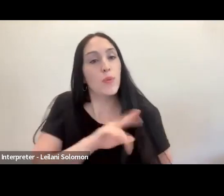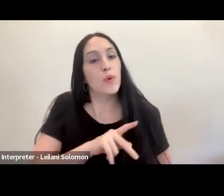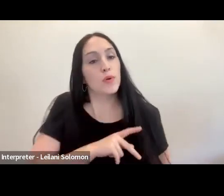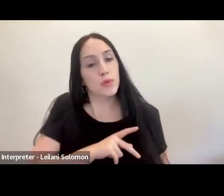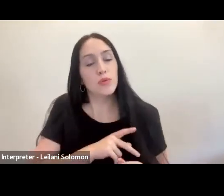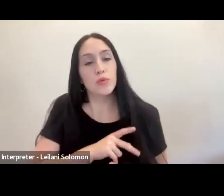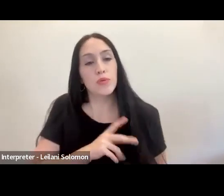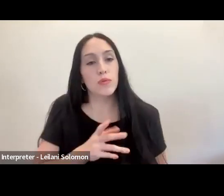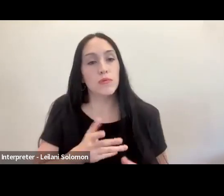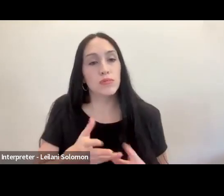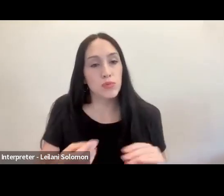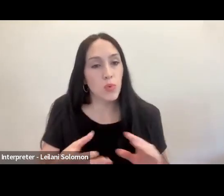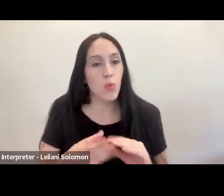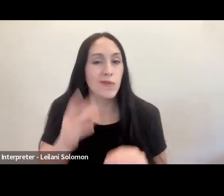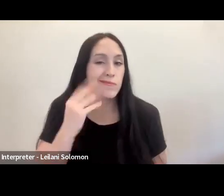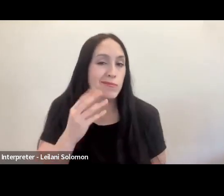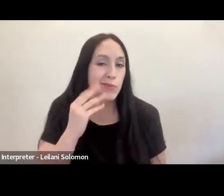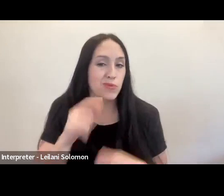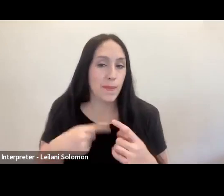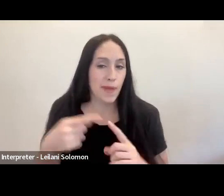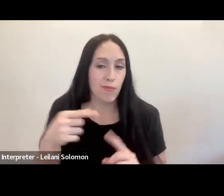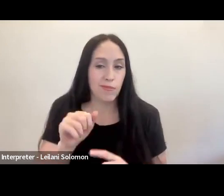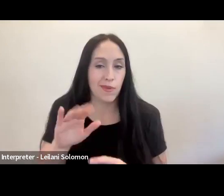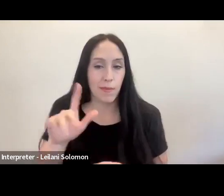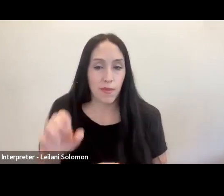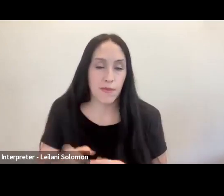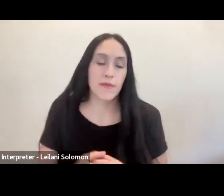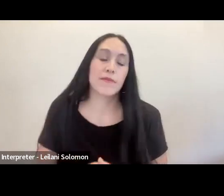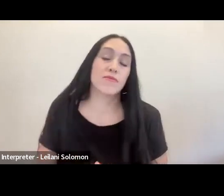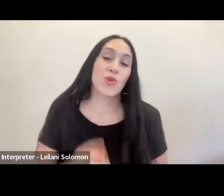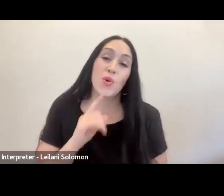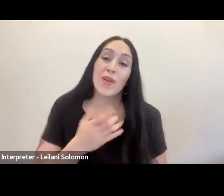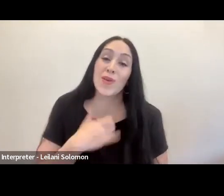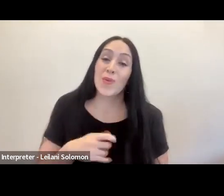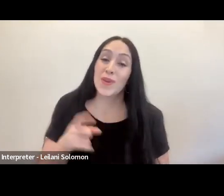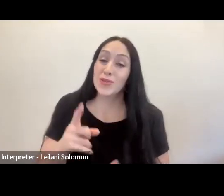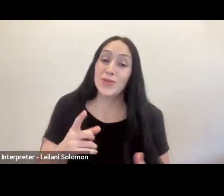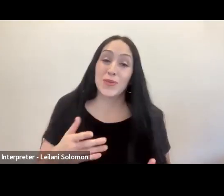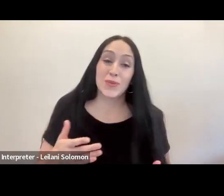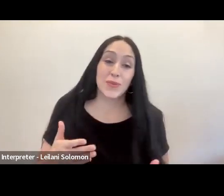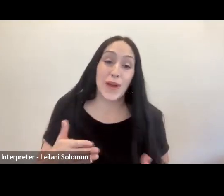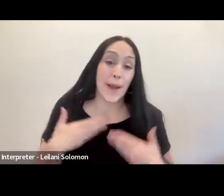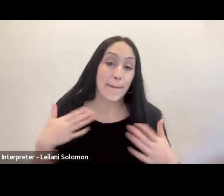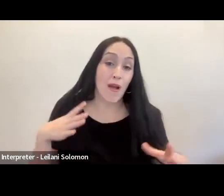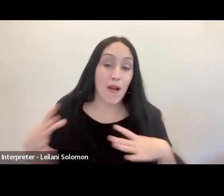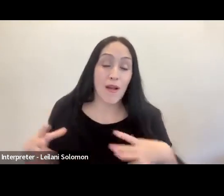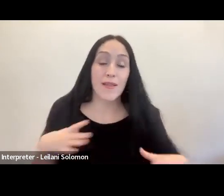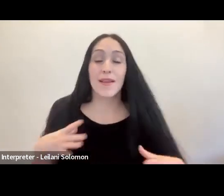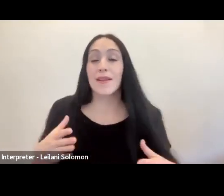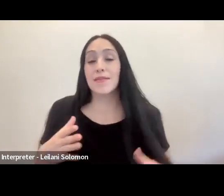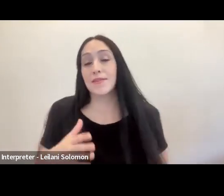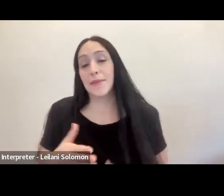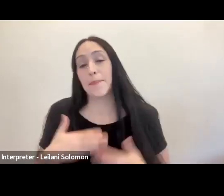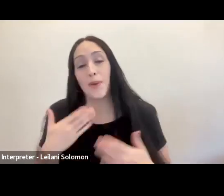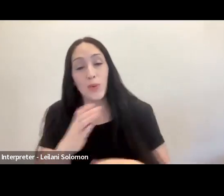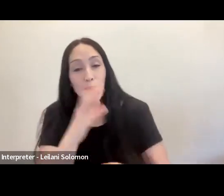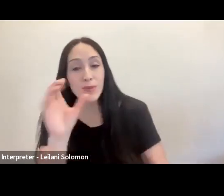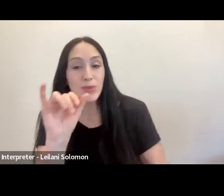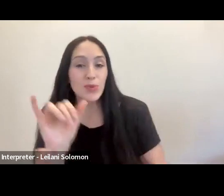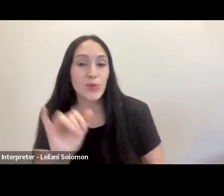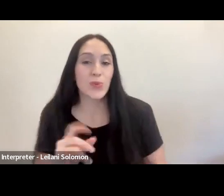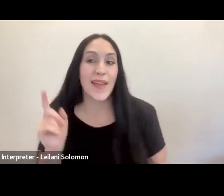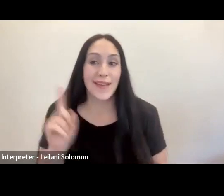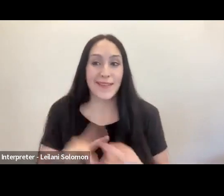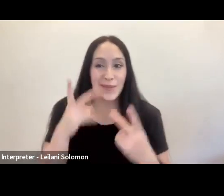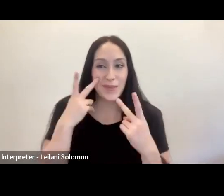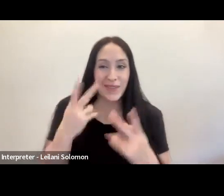United accounts. I wish you all a very Merry Christmas and Happy Holiday season. And until we meet next time, we hope that you